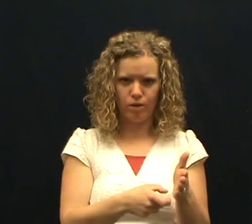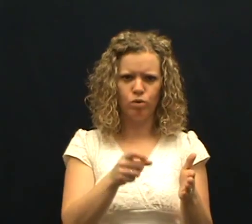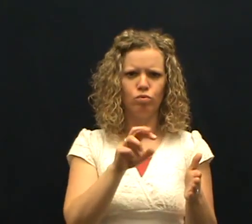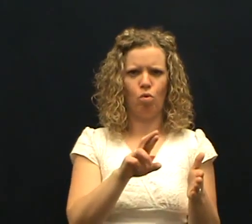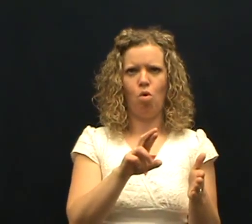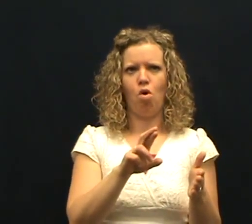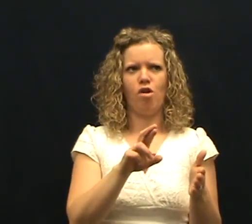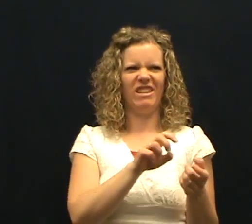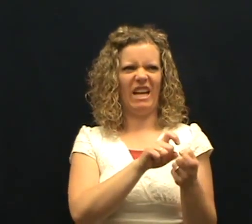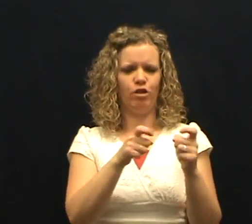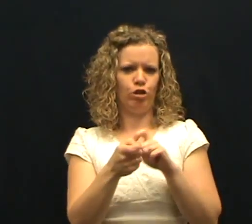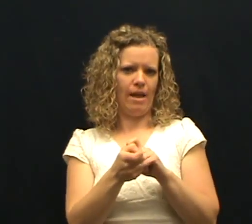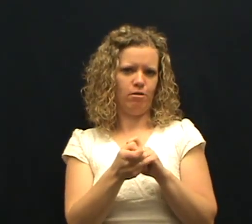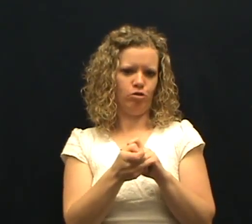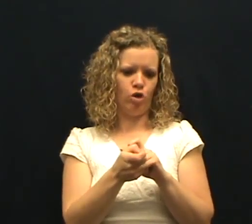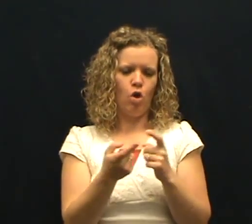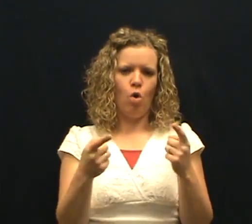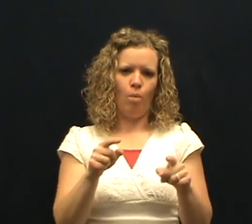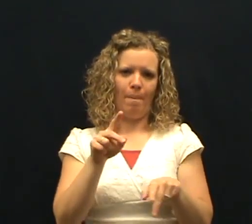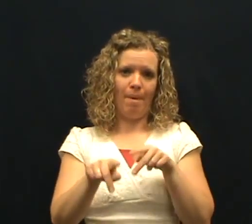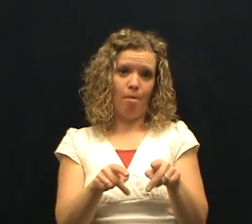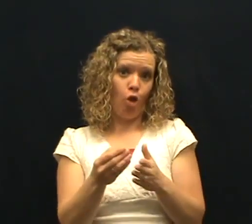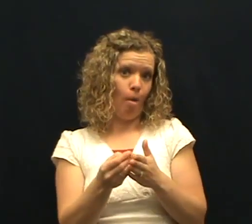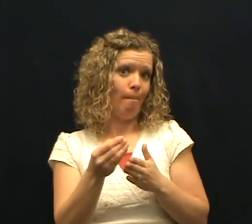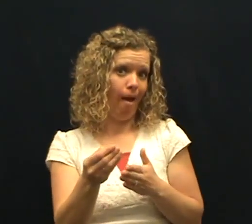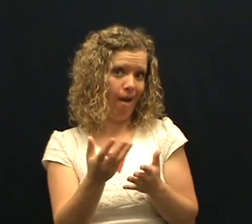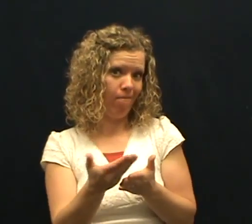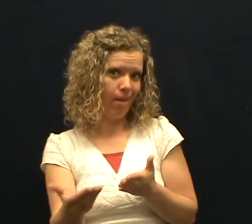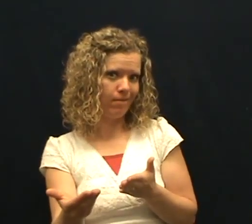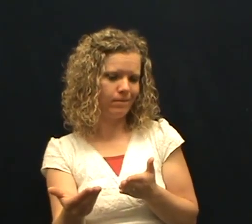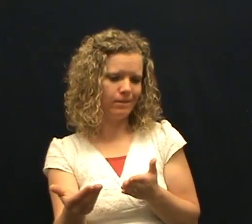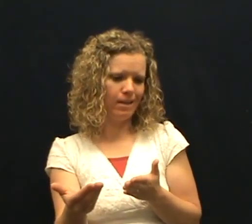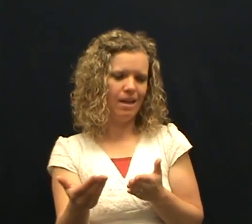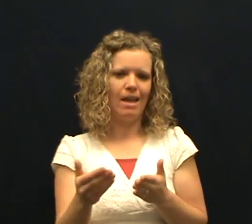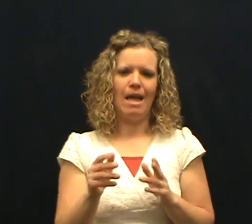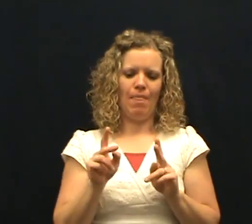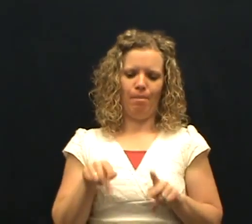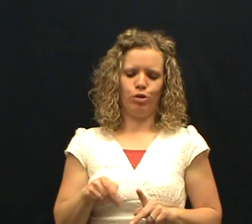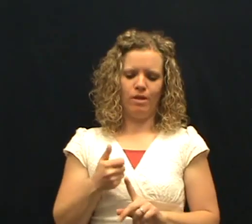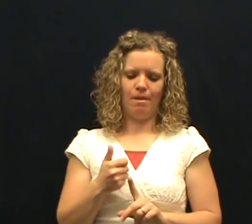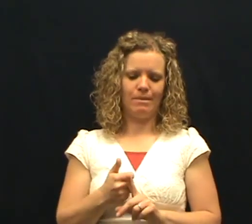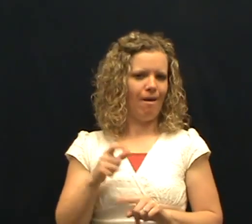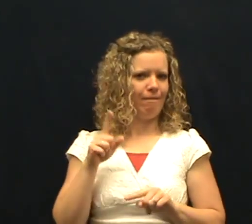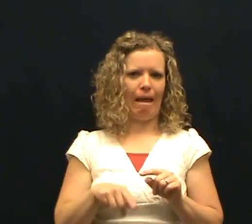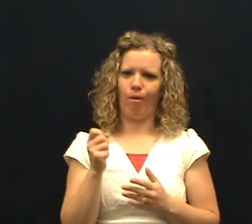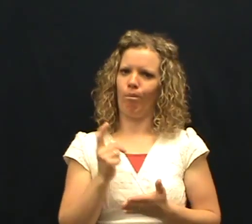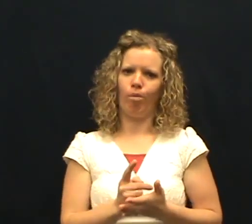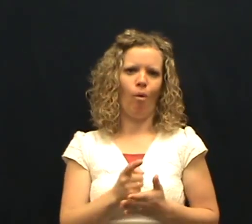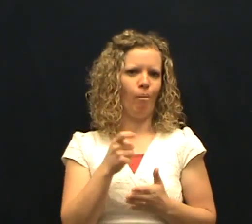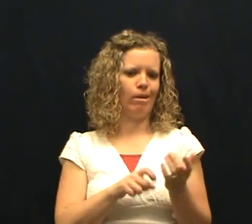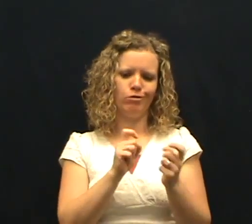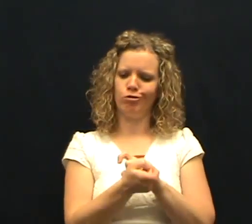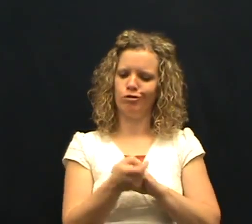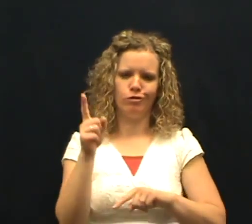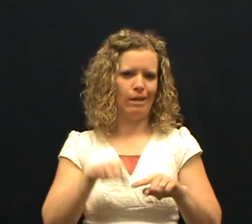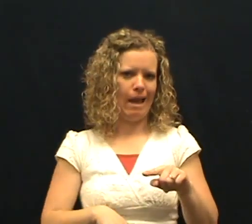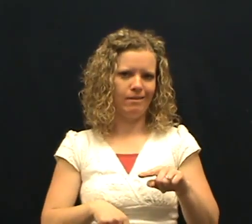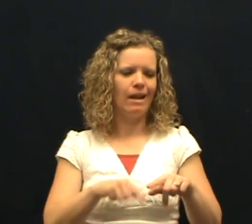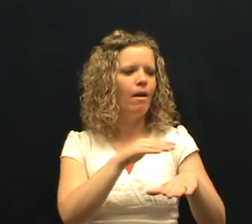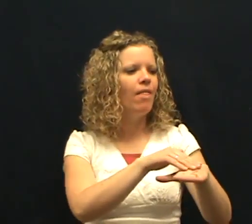the cashiers who bring up these sales can't approve these price changes. They have to call the manager to come over